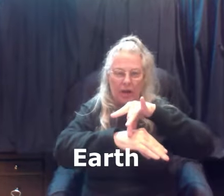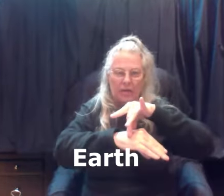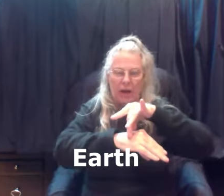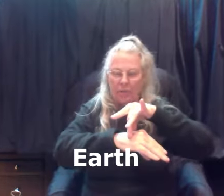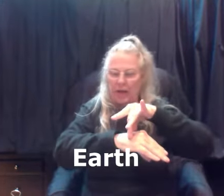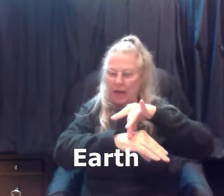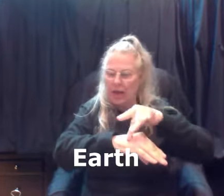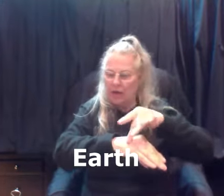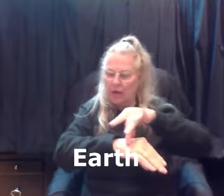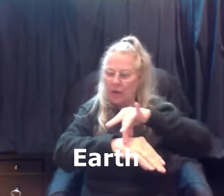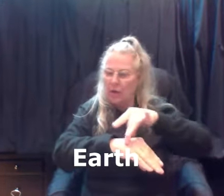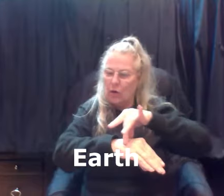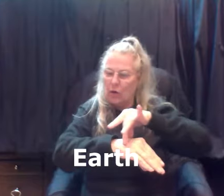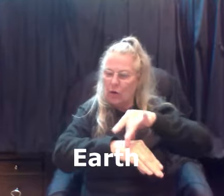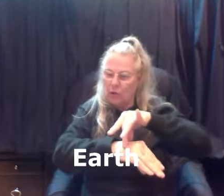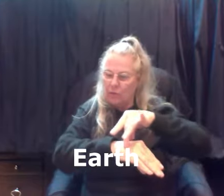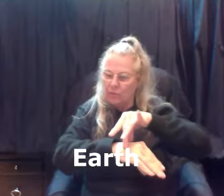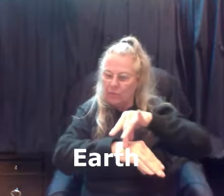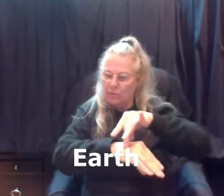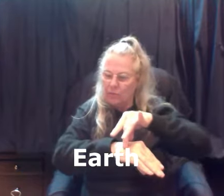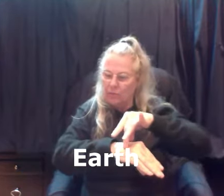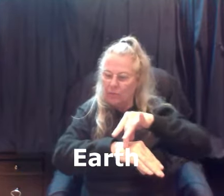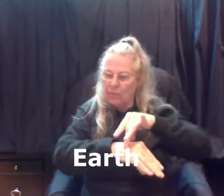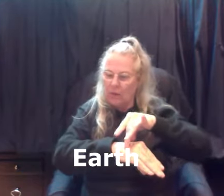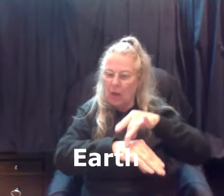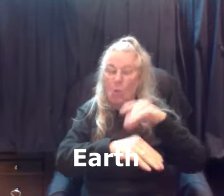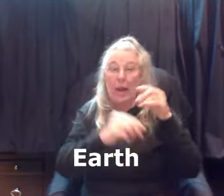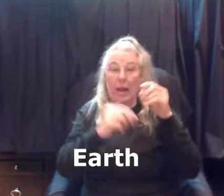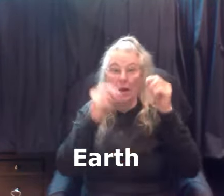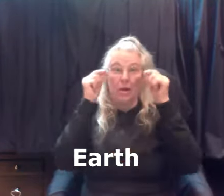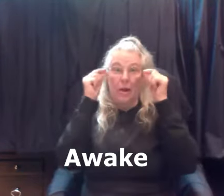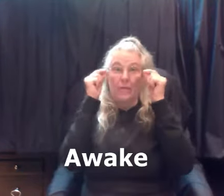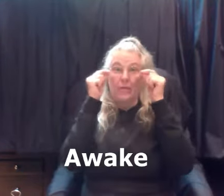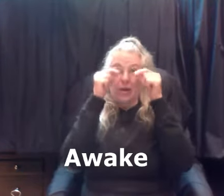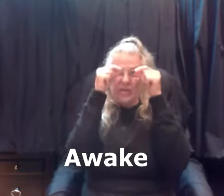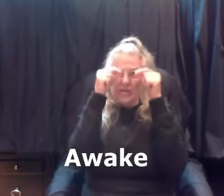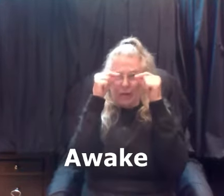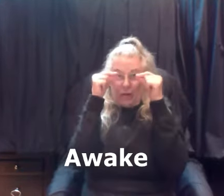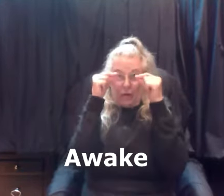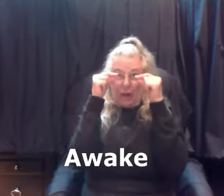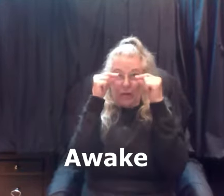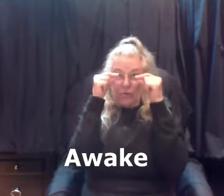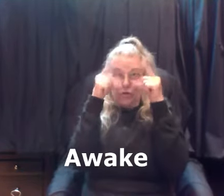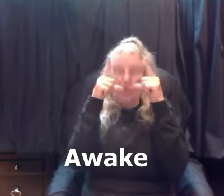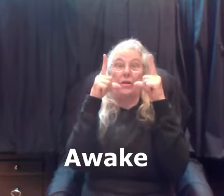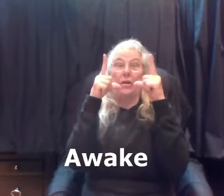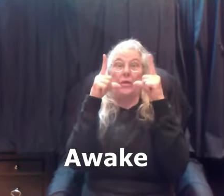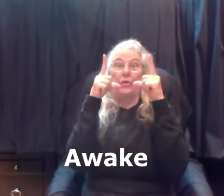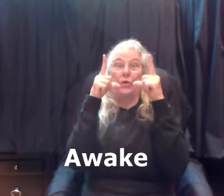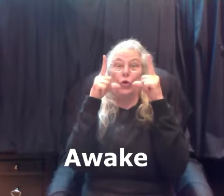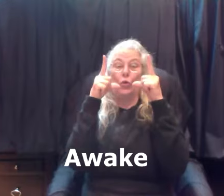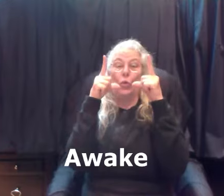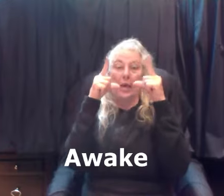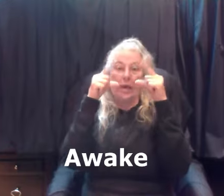-dominant hand. Earth. Earth. Awake. And that is. Your eyes are shut. And you're awake. And